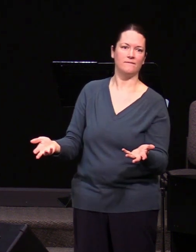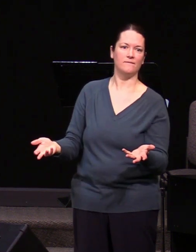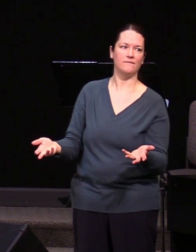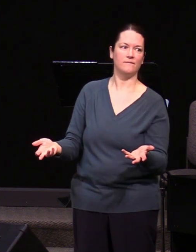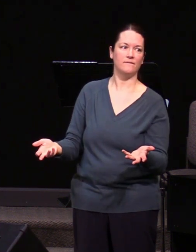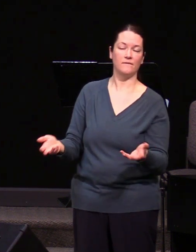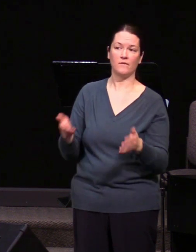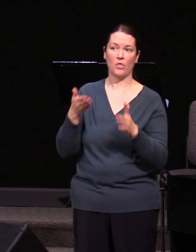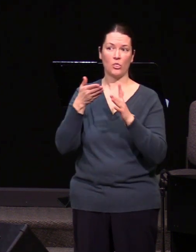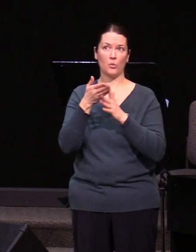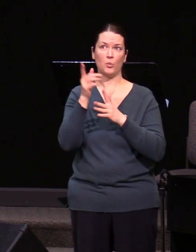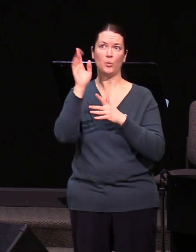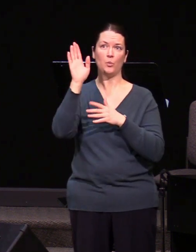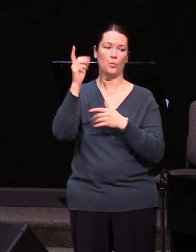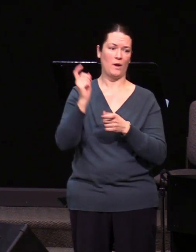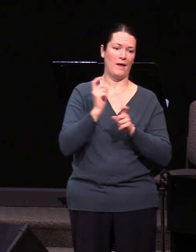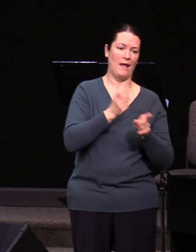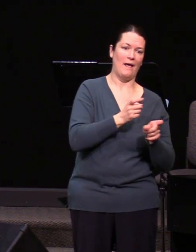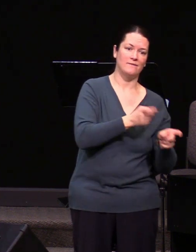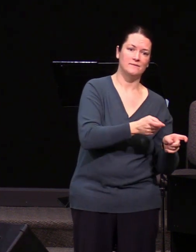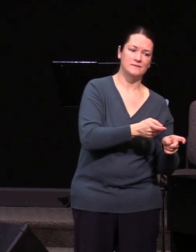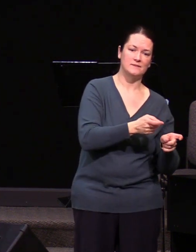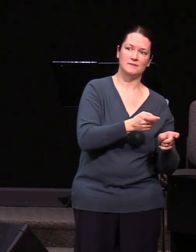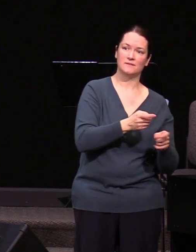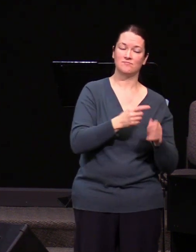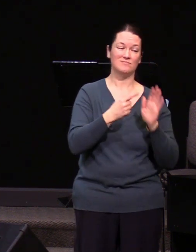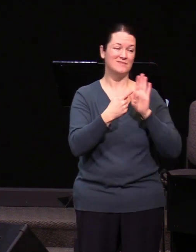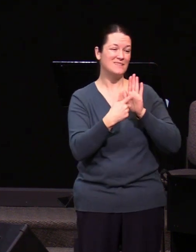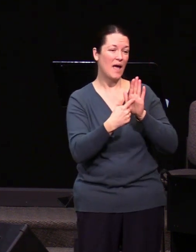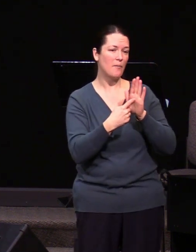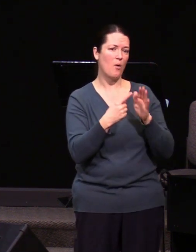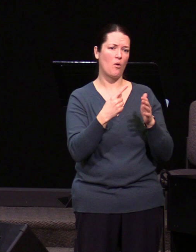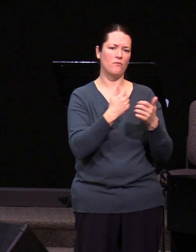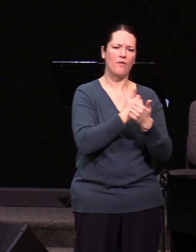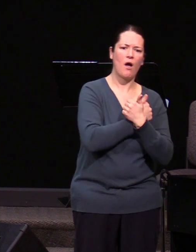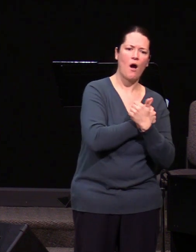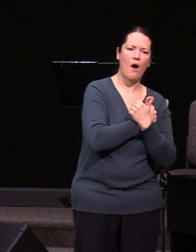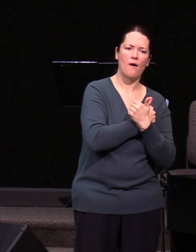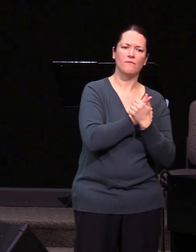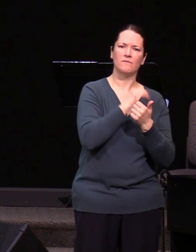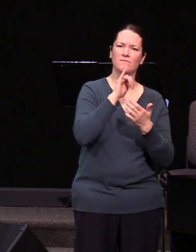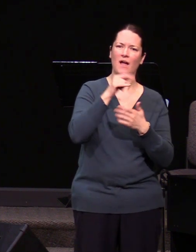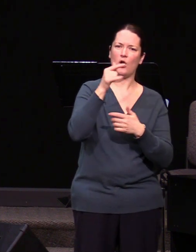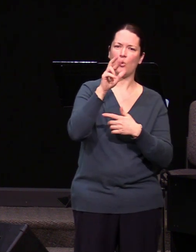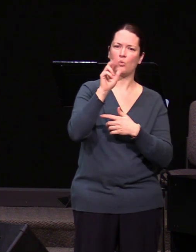through the gifts that we've been given, through the example of love and grace.